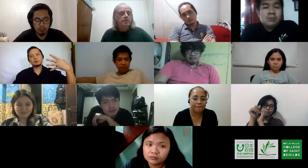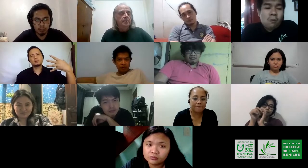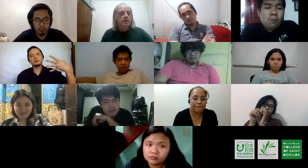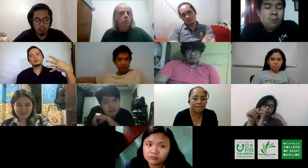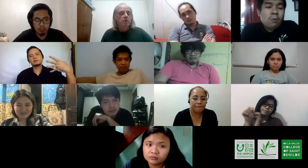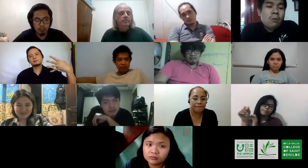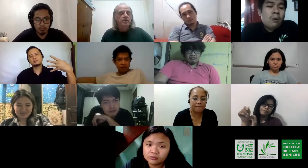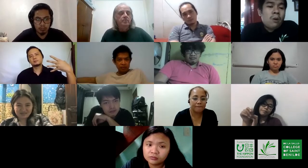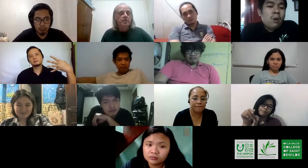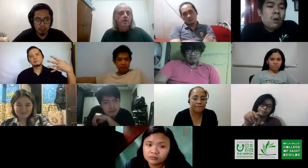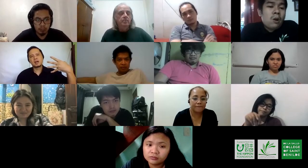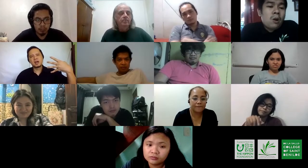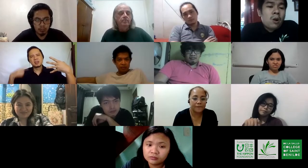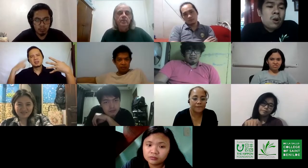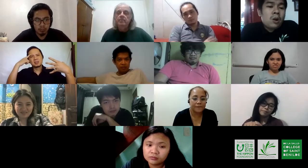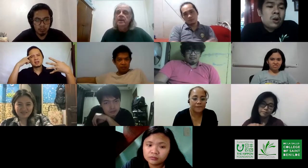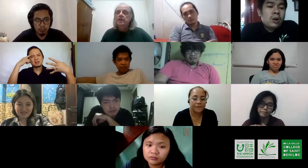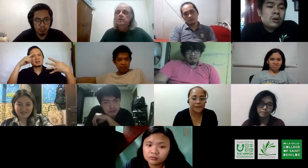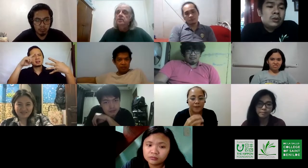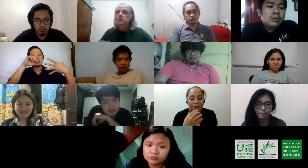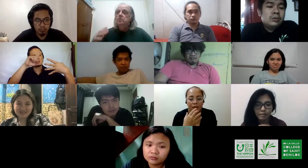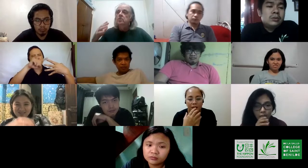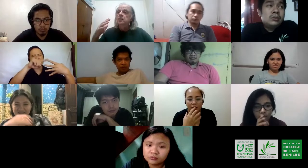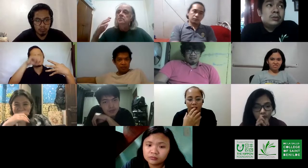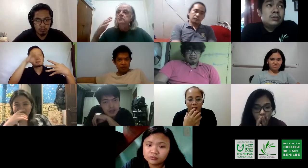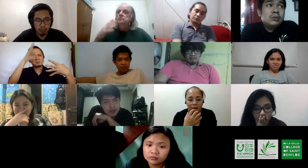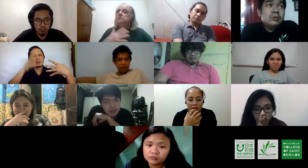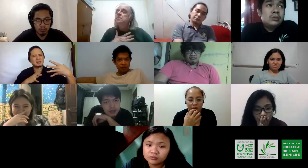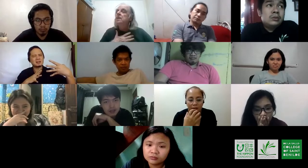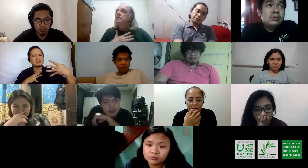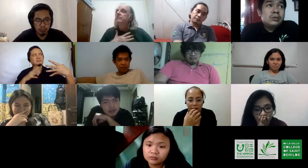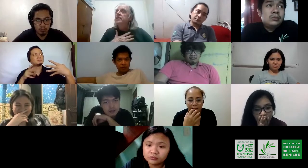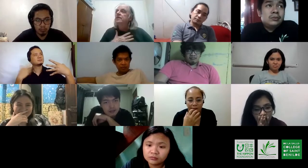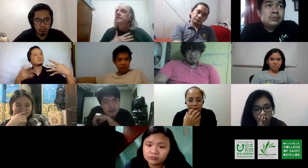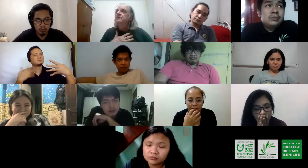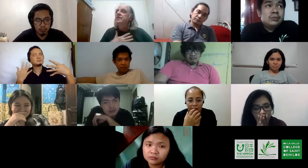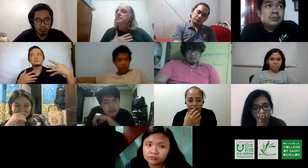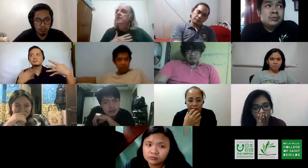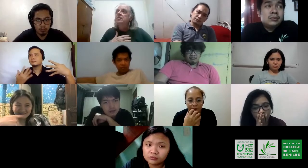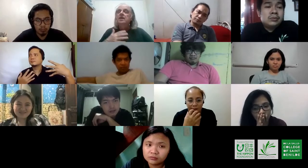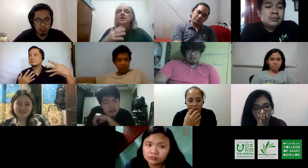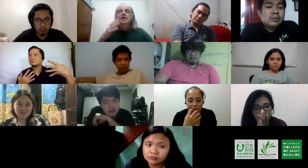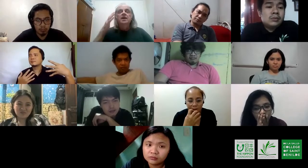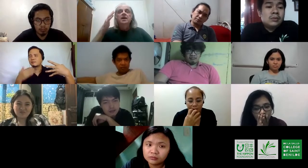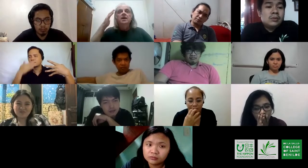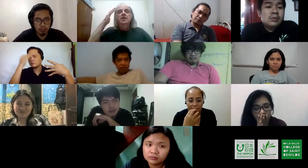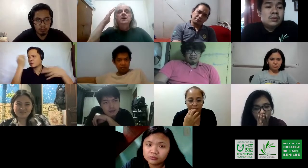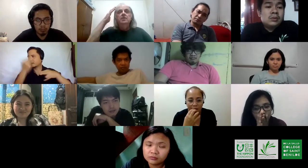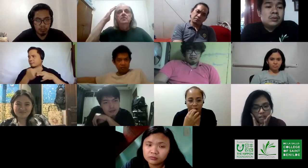I think one of them, the man who, forgotten his name now,